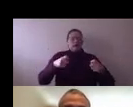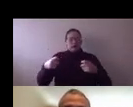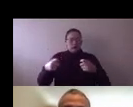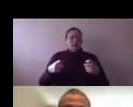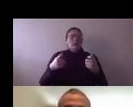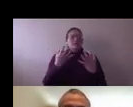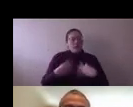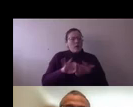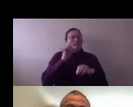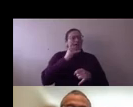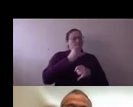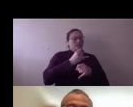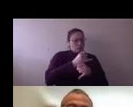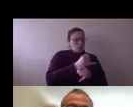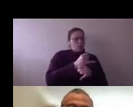to support